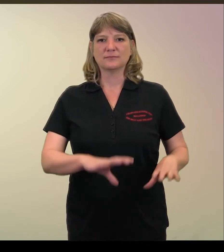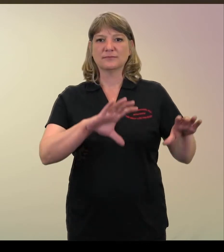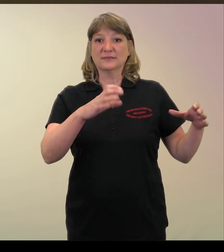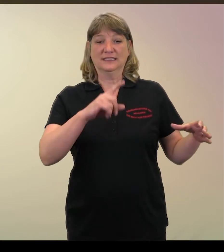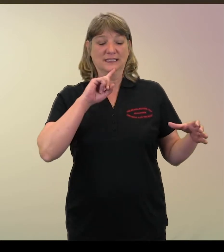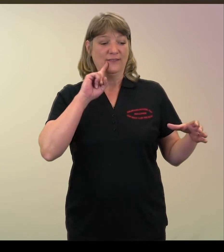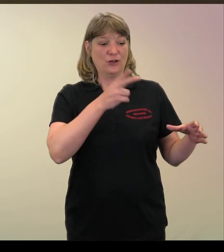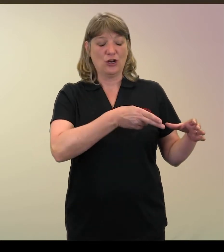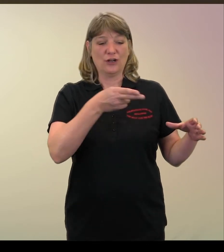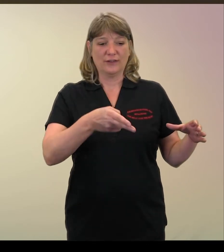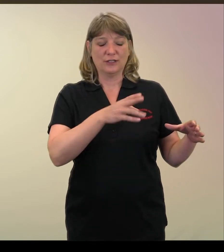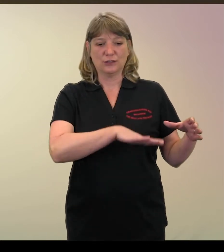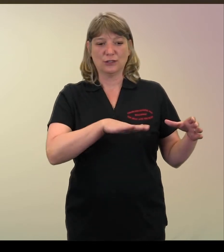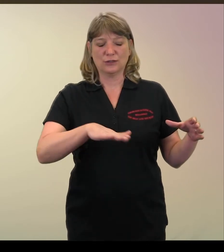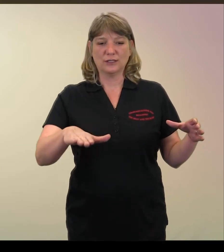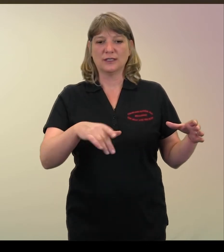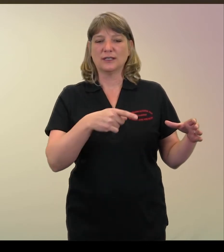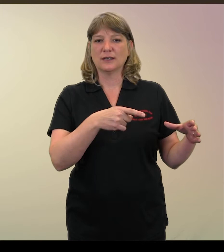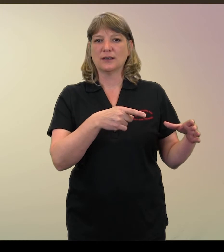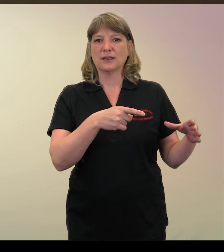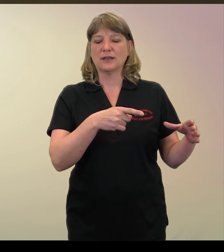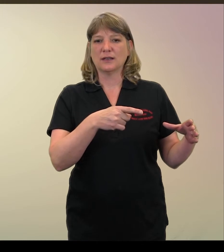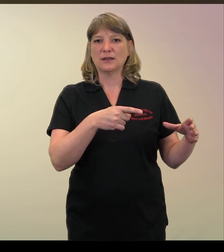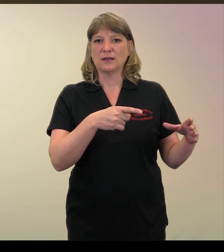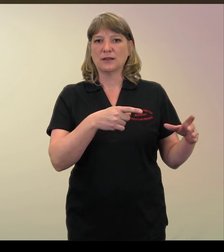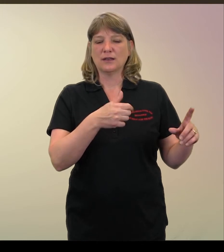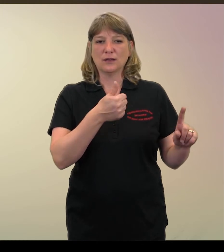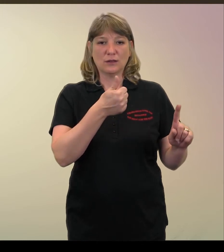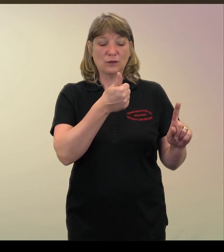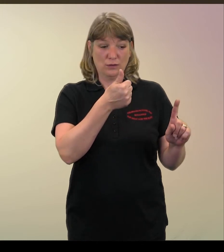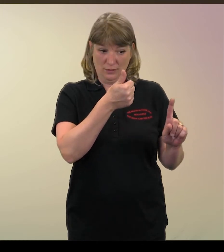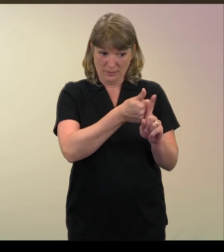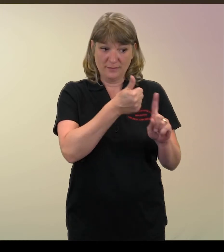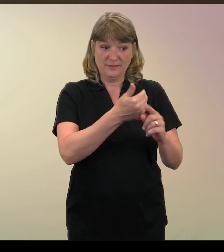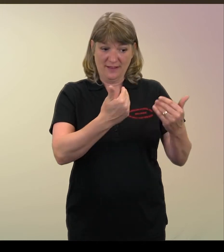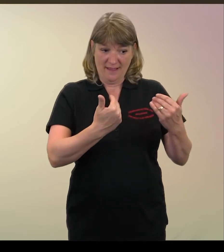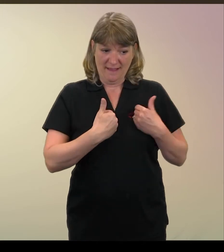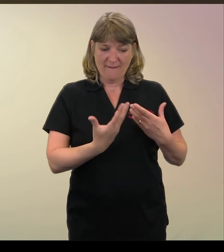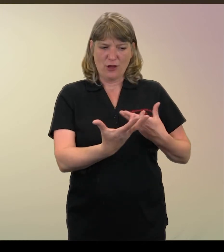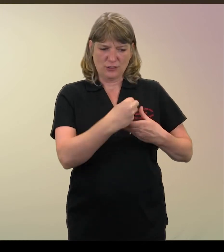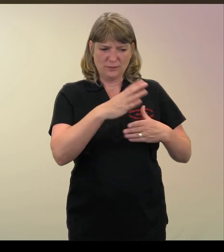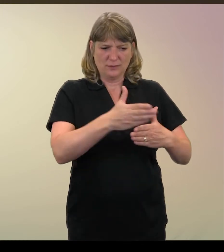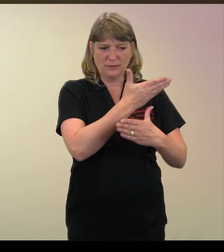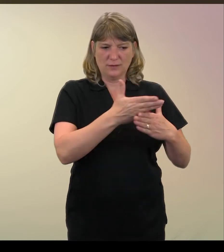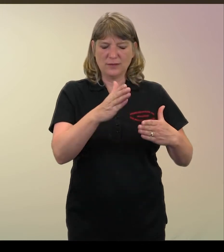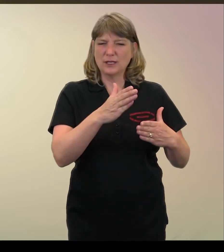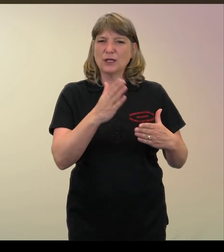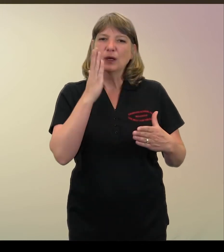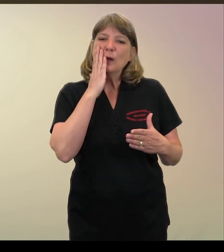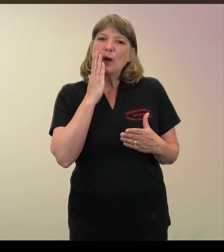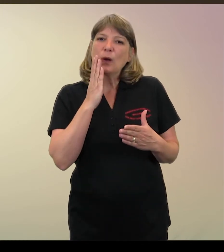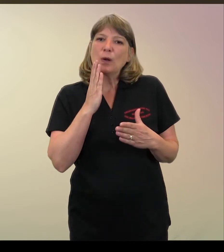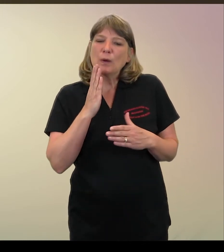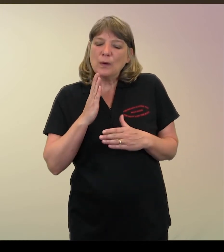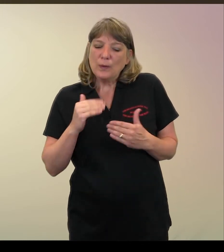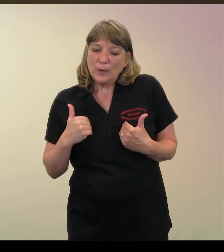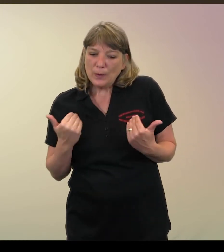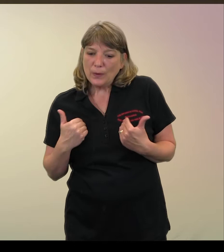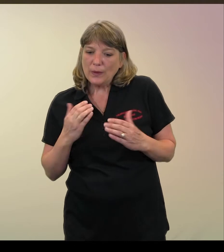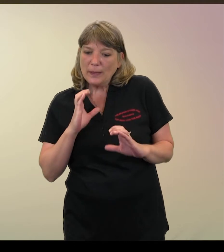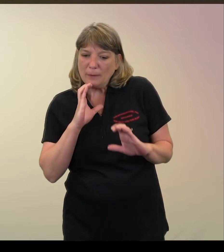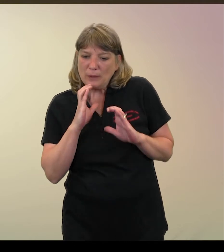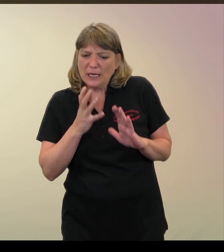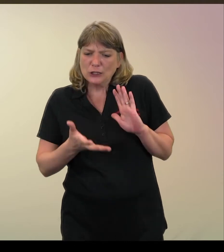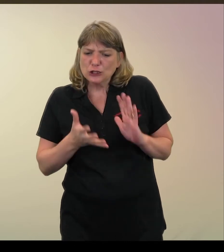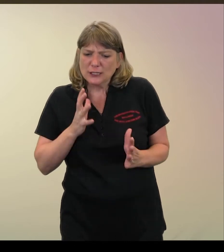Children who are deaf and hard of hearing who have an autism spectrum disorder sometimes fail to use those